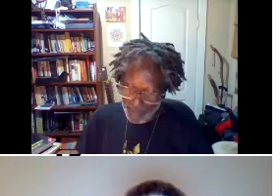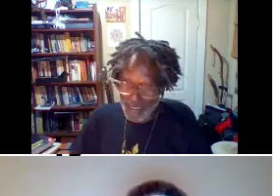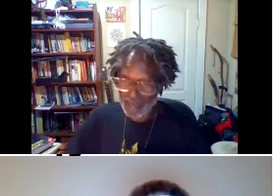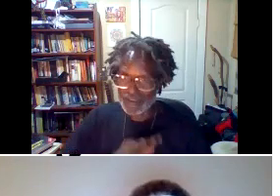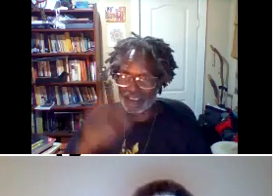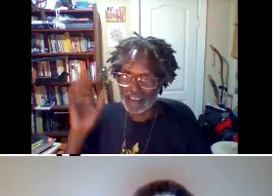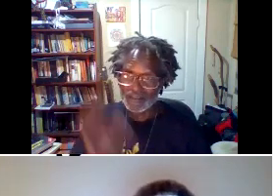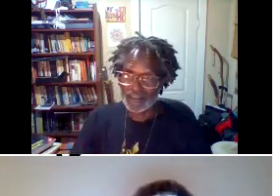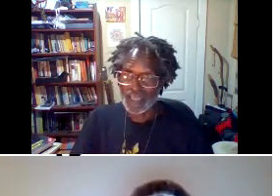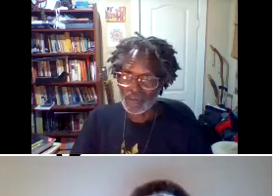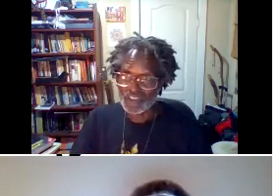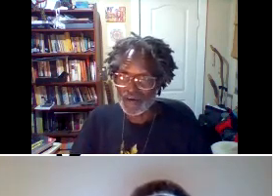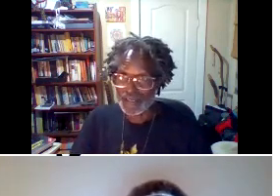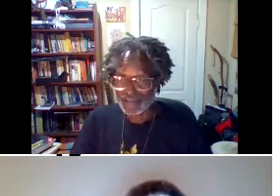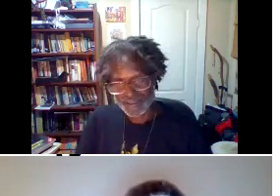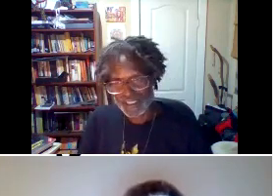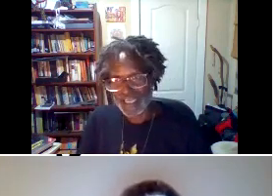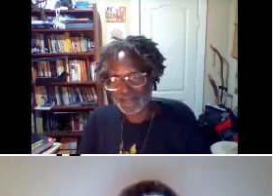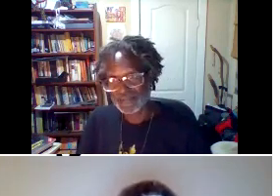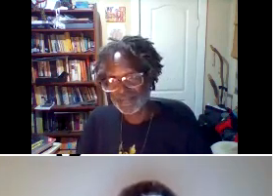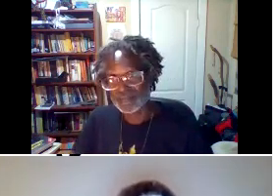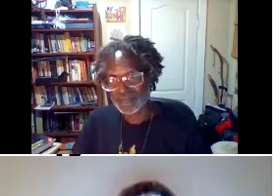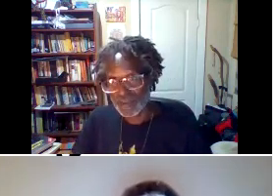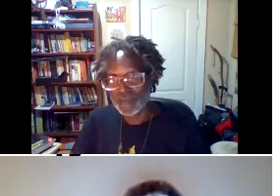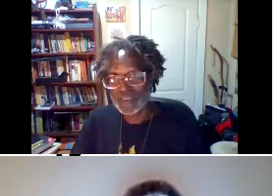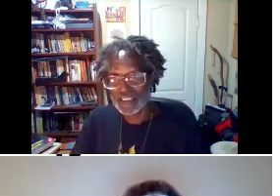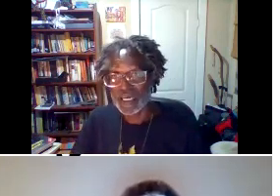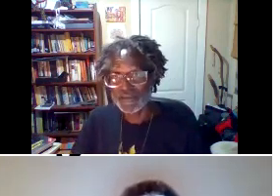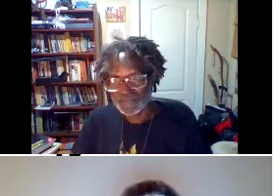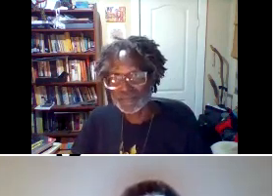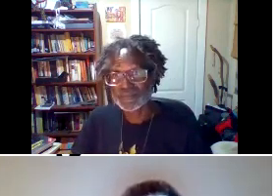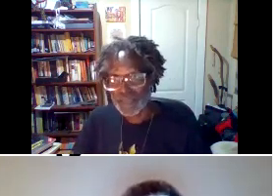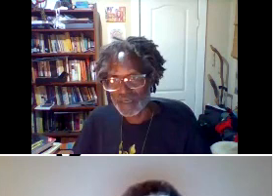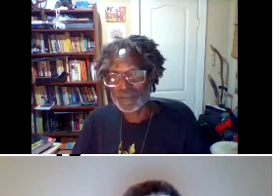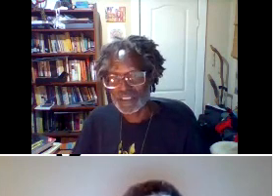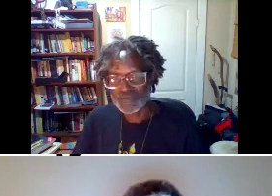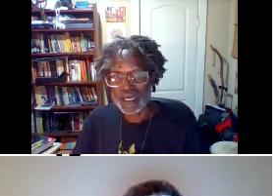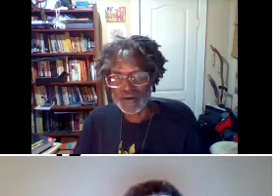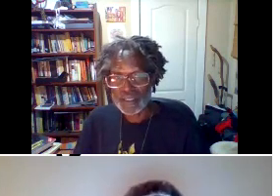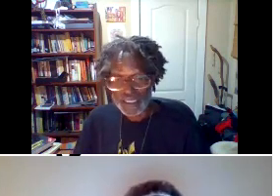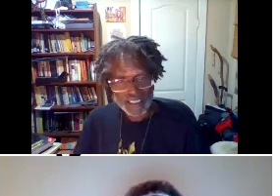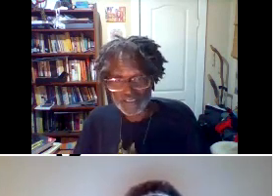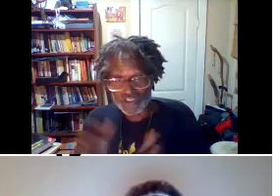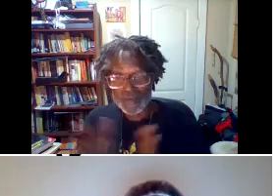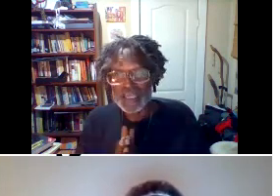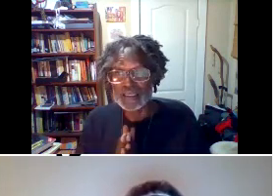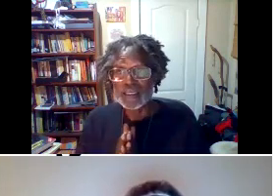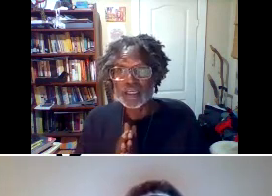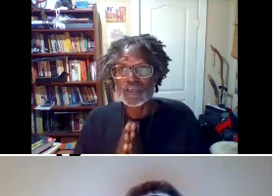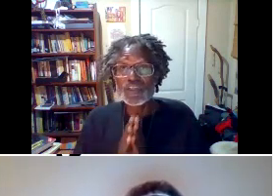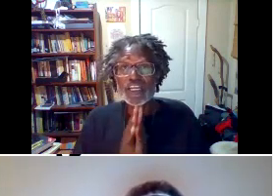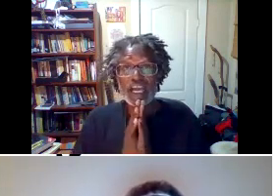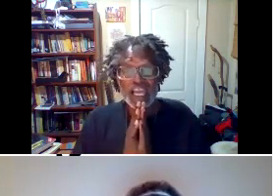put it up and I'm gonna share it tonight. So Thank you, brother. I'm gonna put this one out because